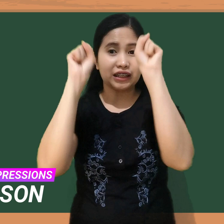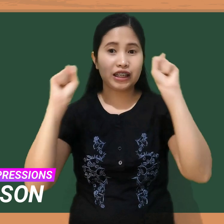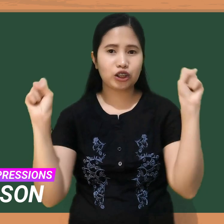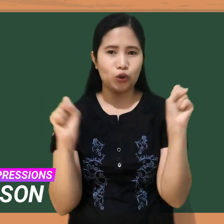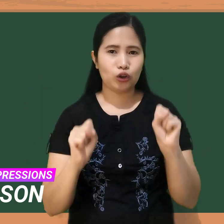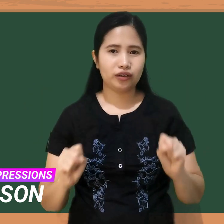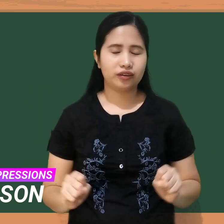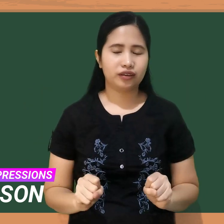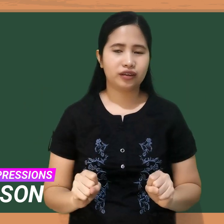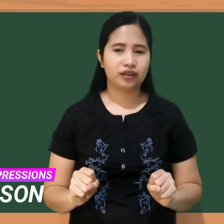Season.